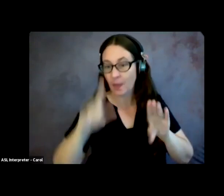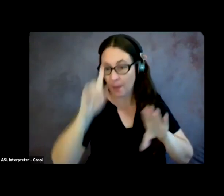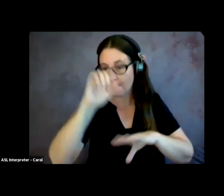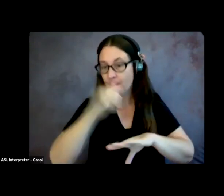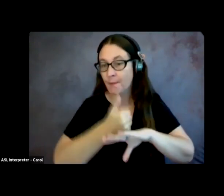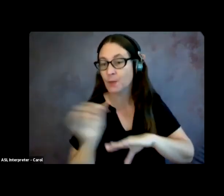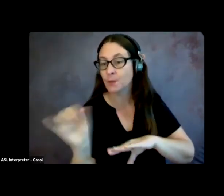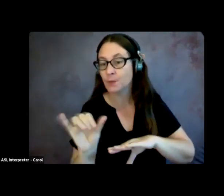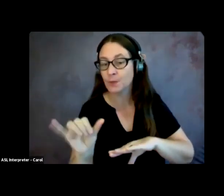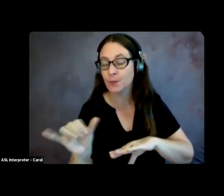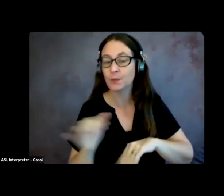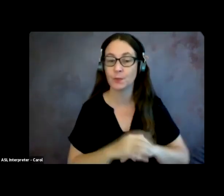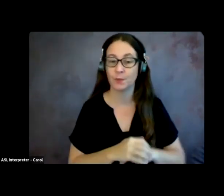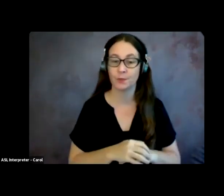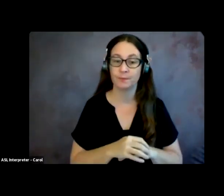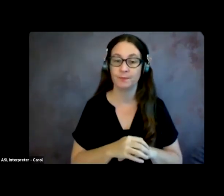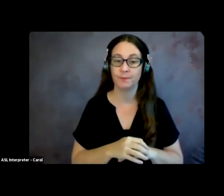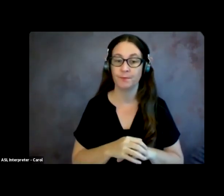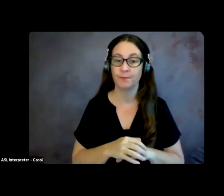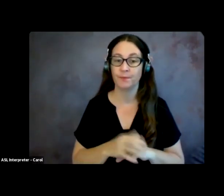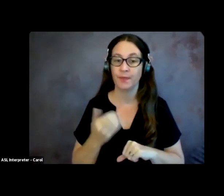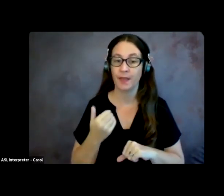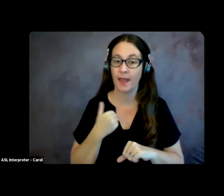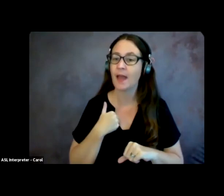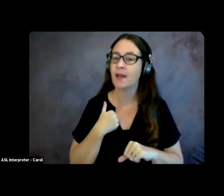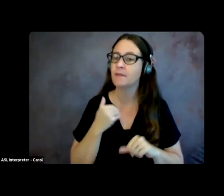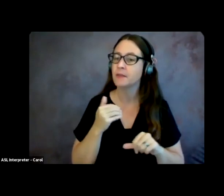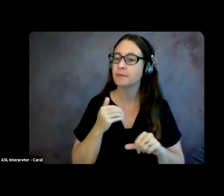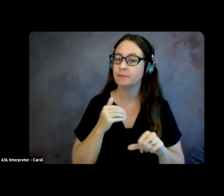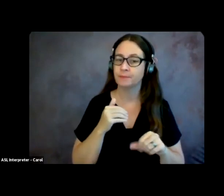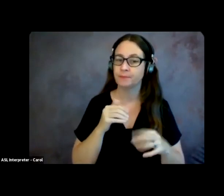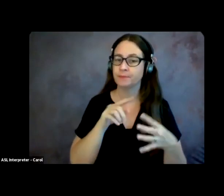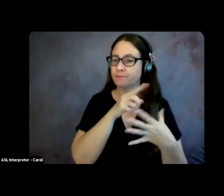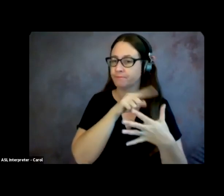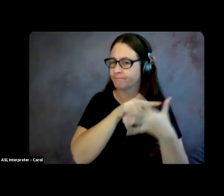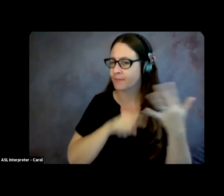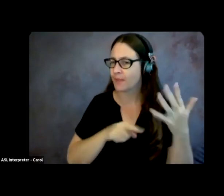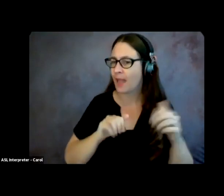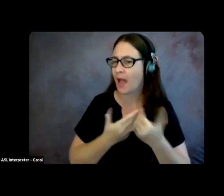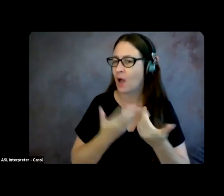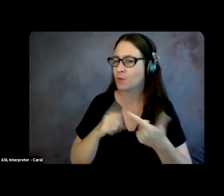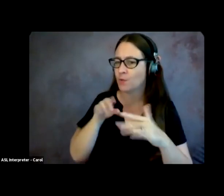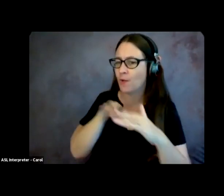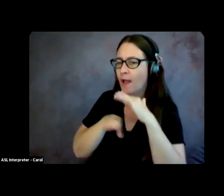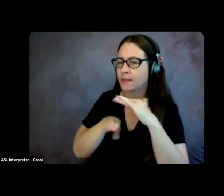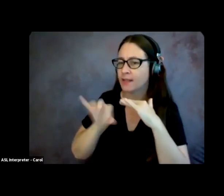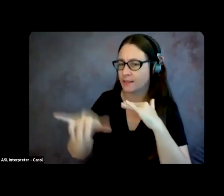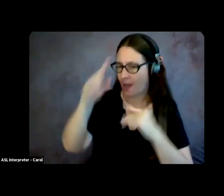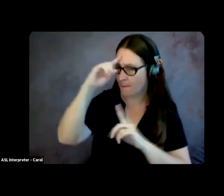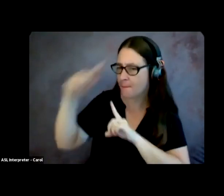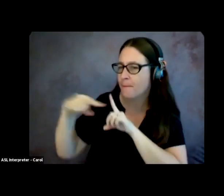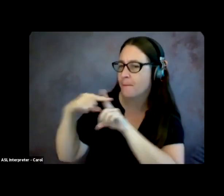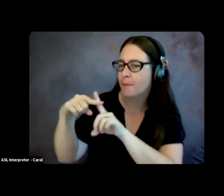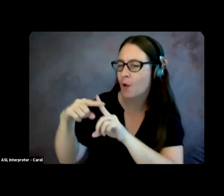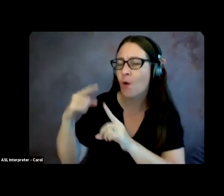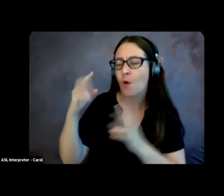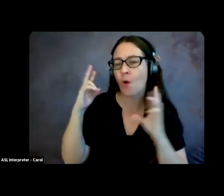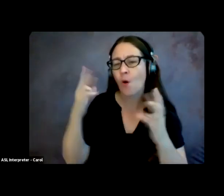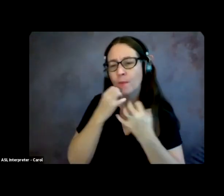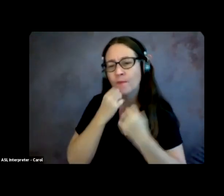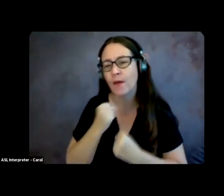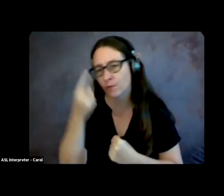four keys to accessing a positive mindset, and I hope that they will be of value to you. If you had told my